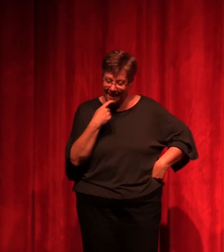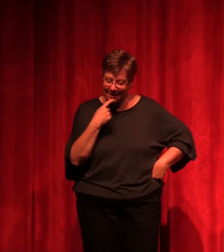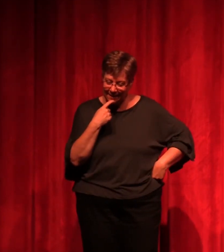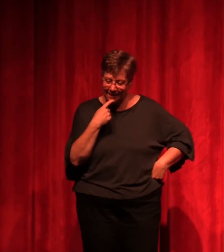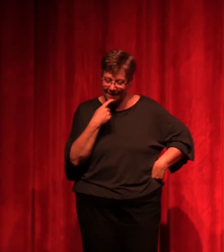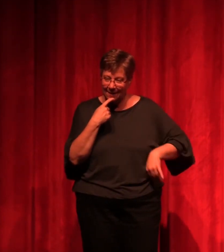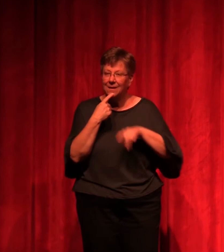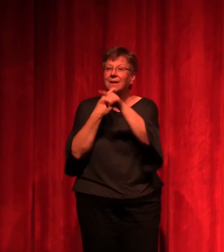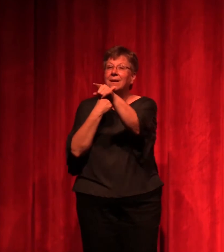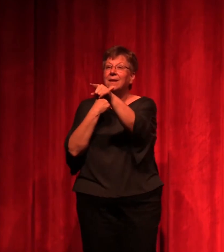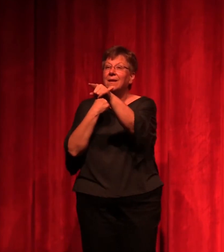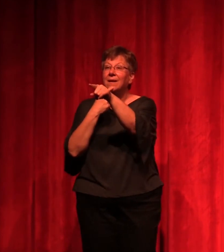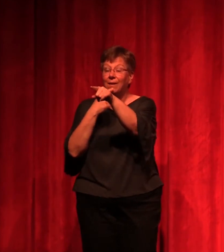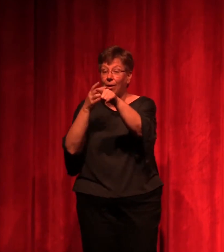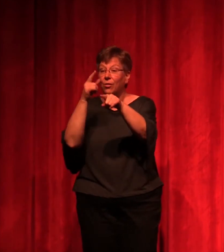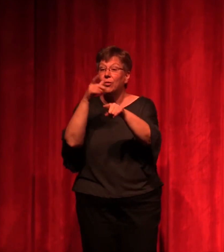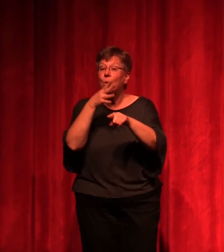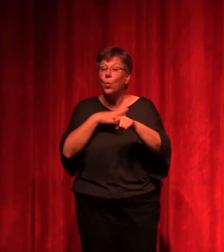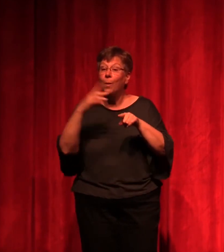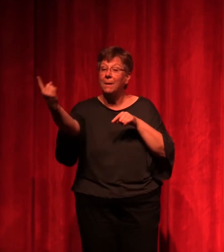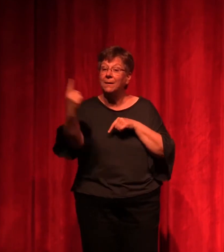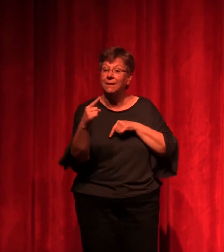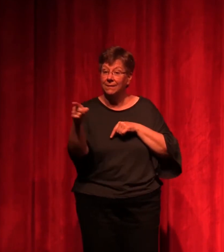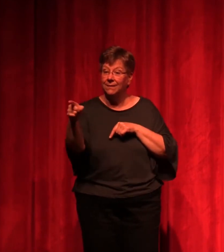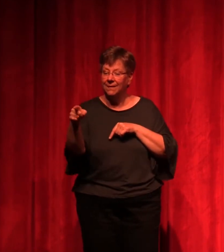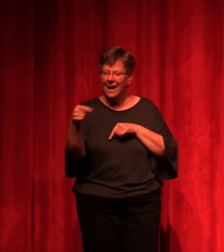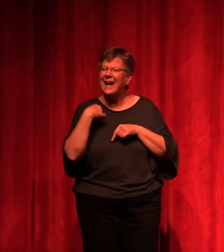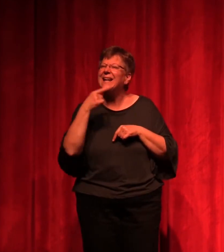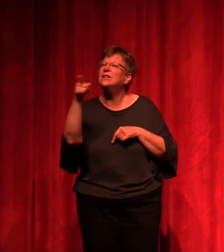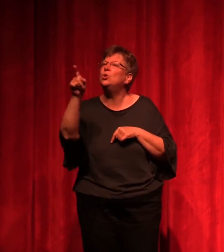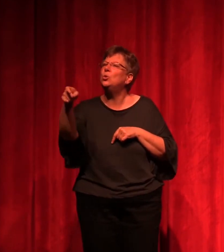sit on his head." And